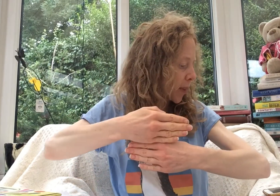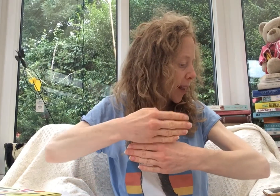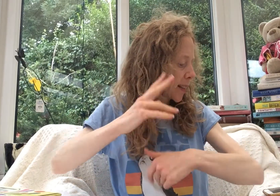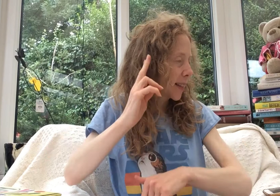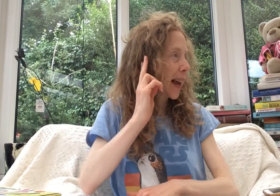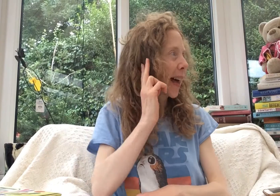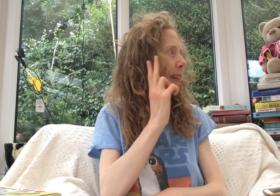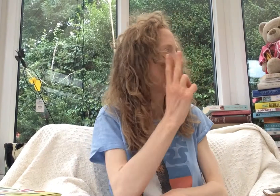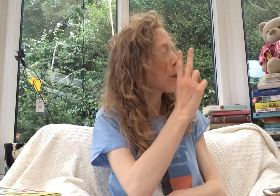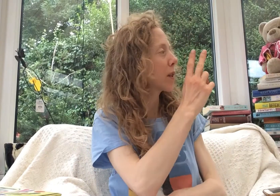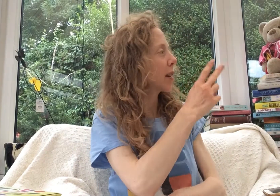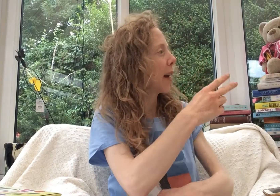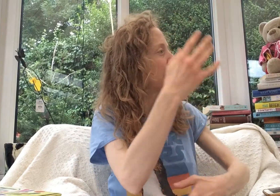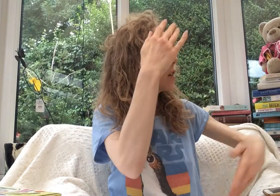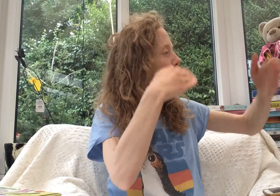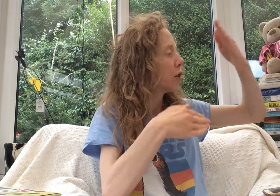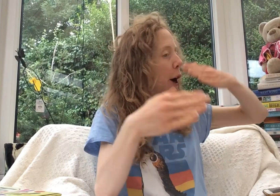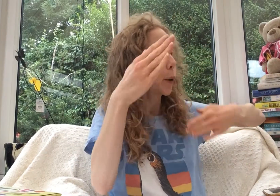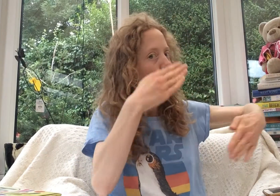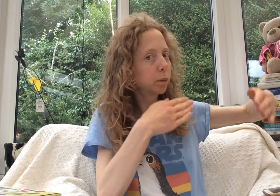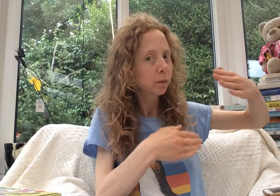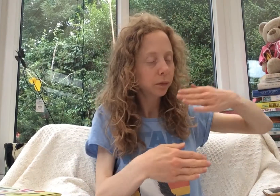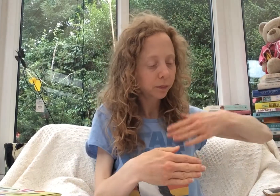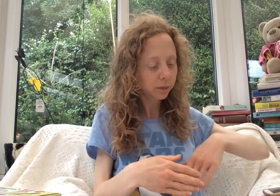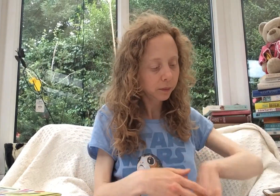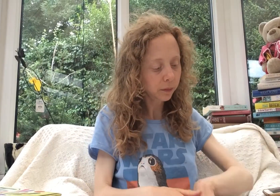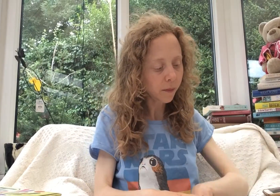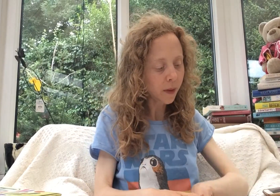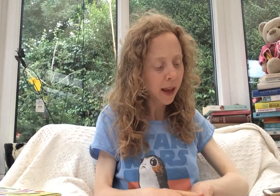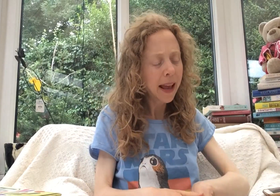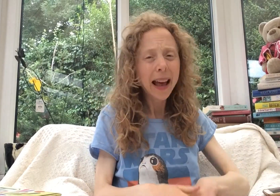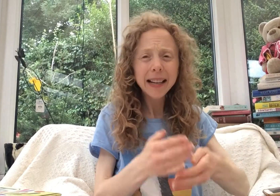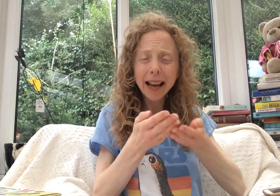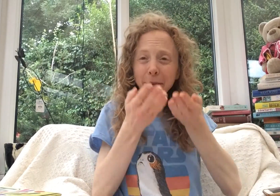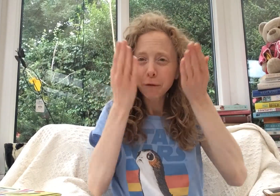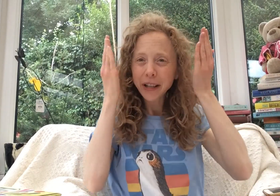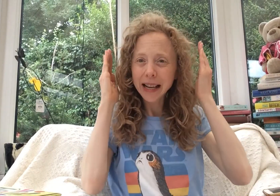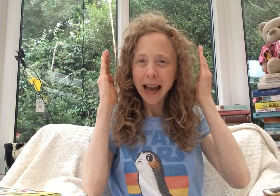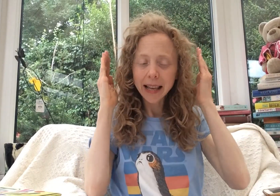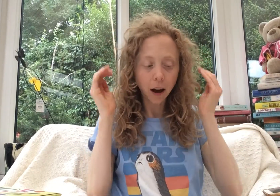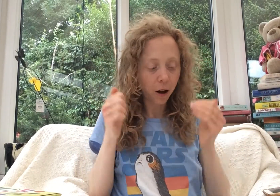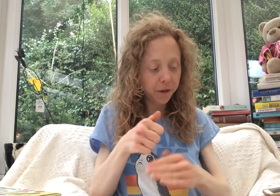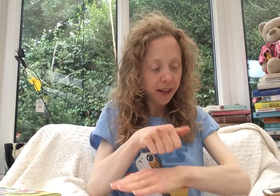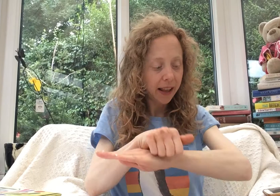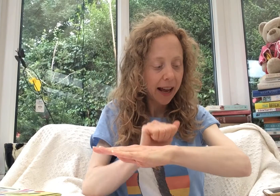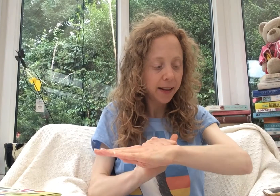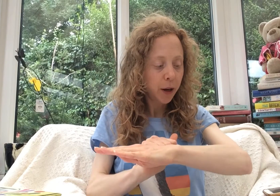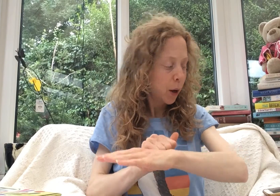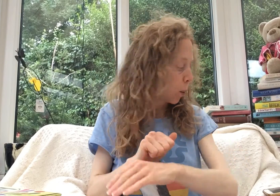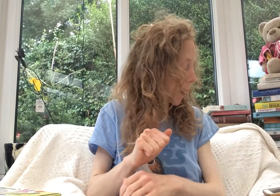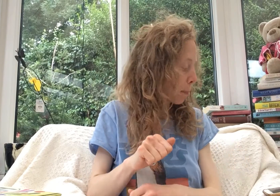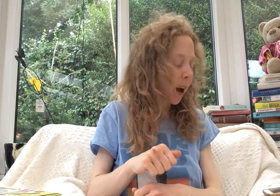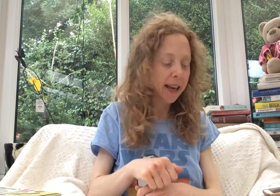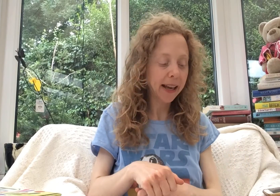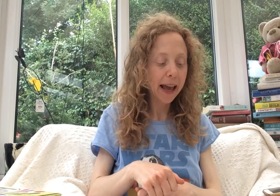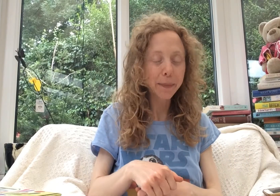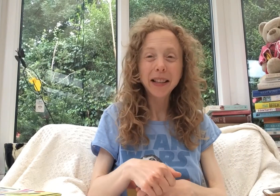and stared out at the snow. And every day after that, when Maya came into